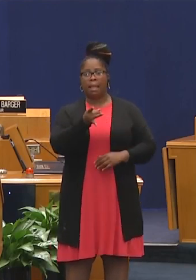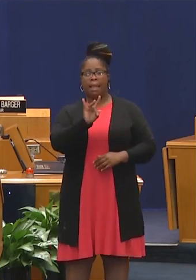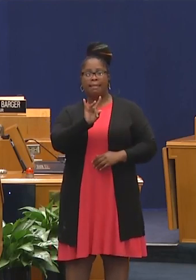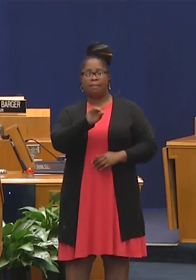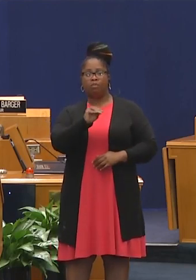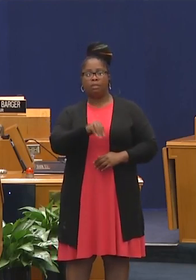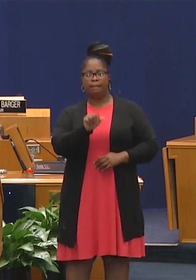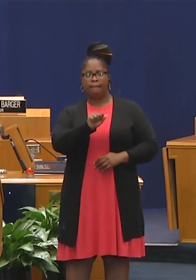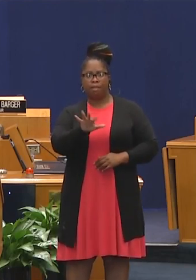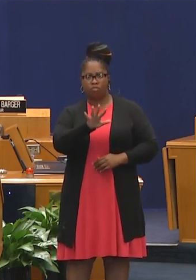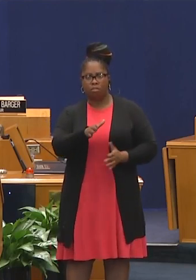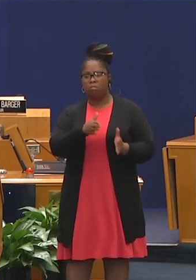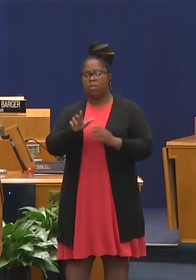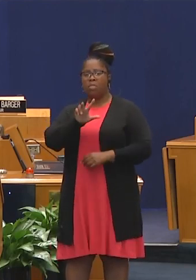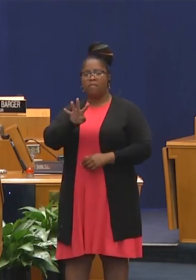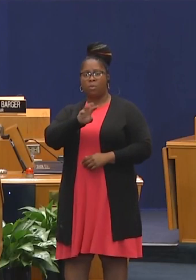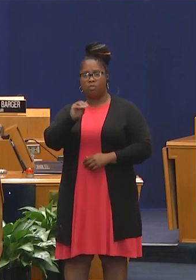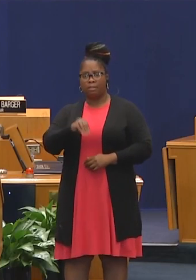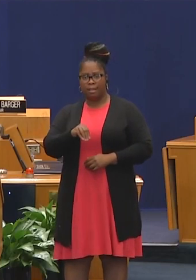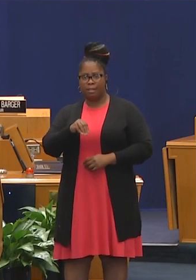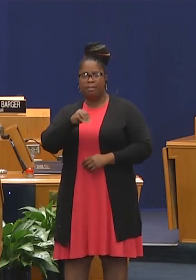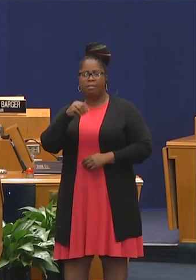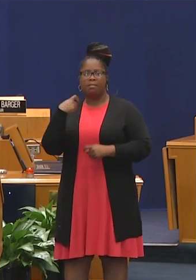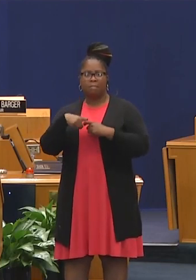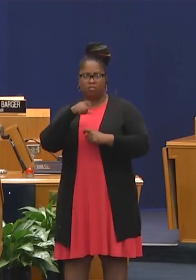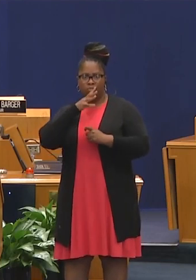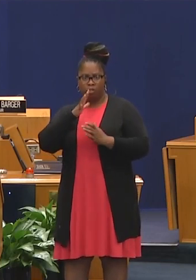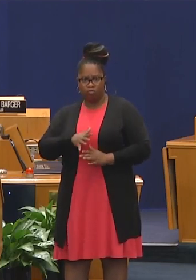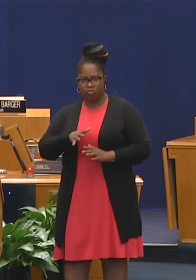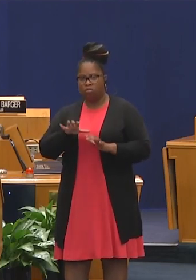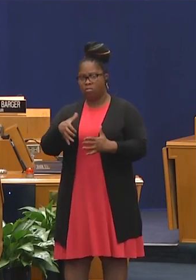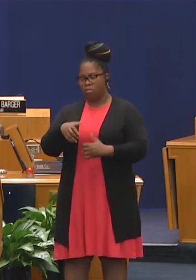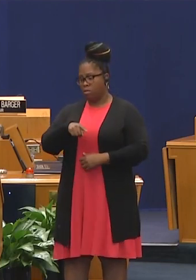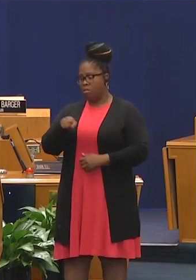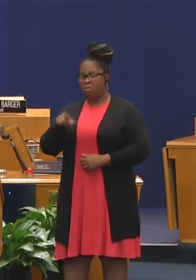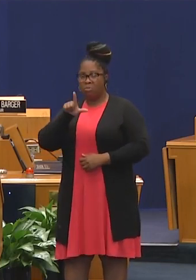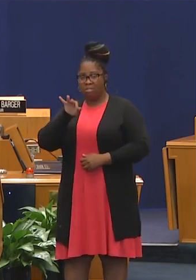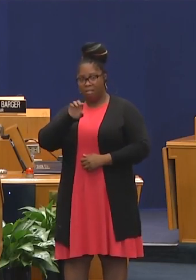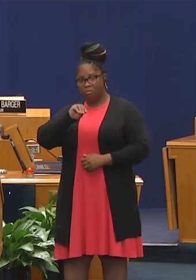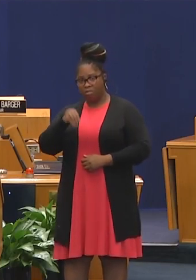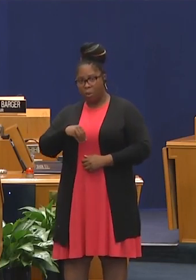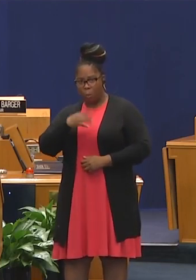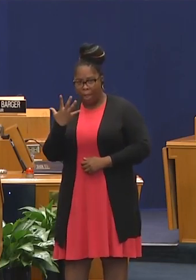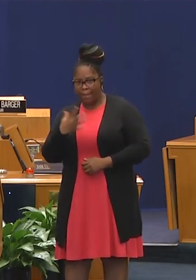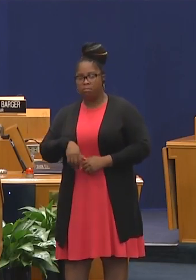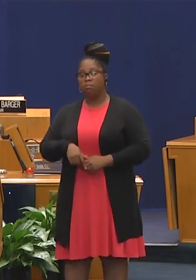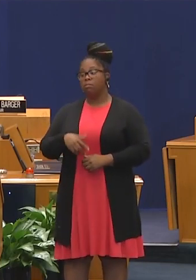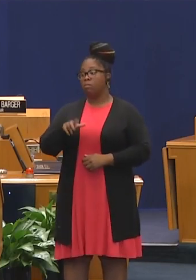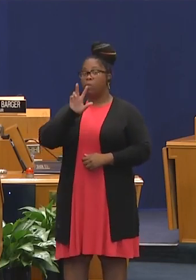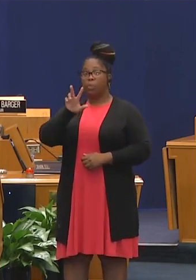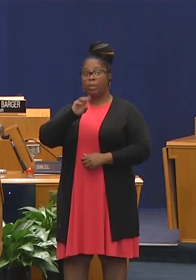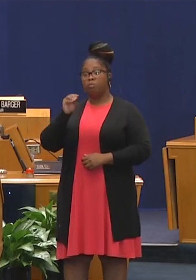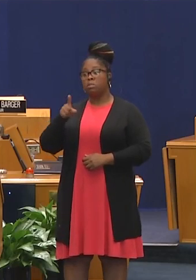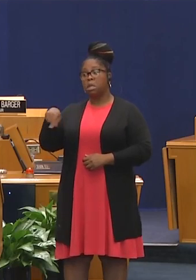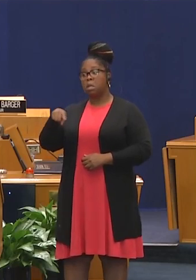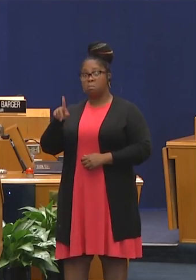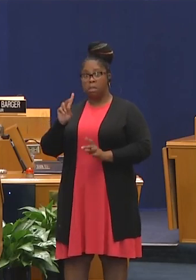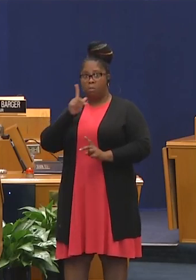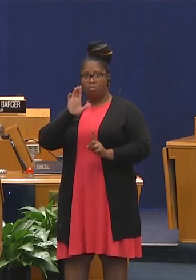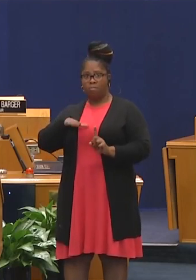Asian, 34% are Latinx, 29% are white, and 3% of the people who passed